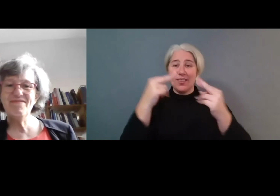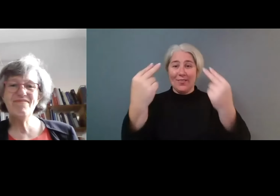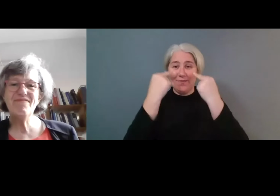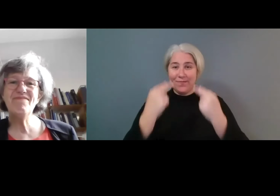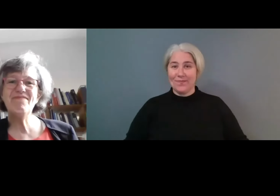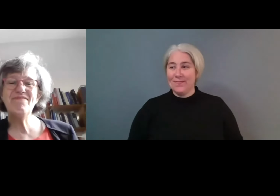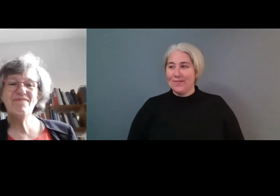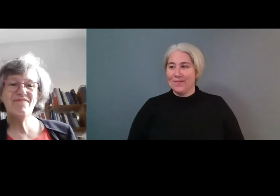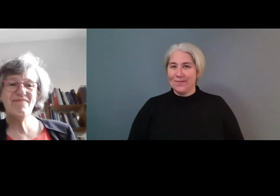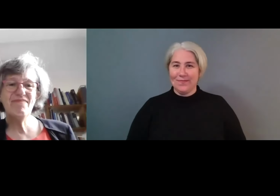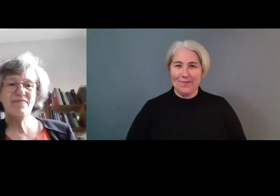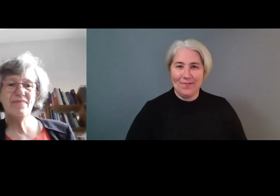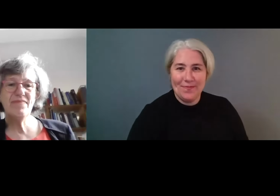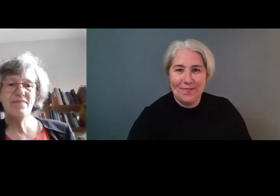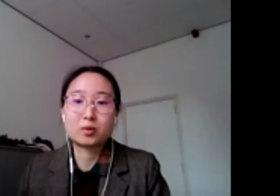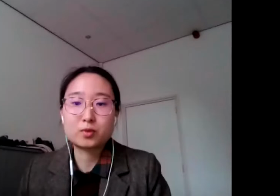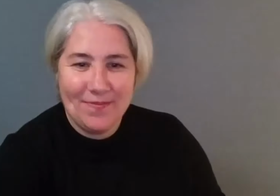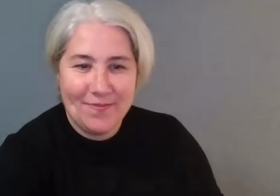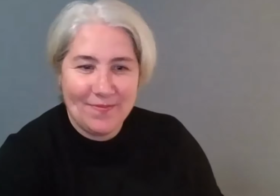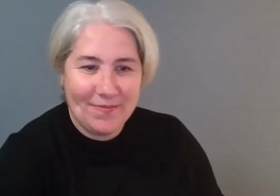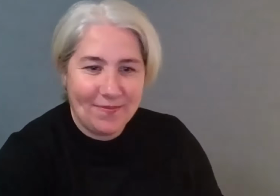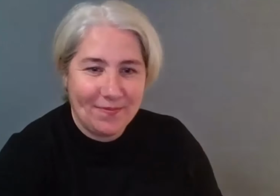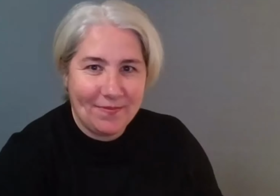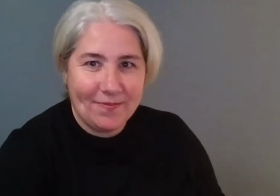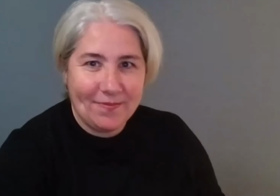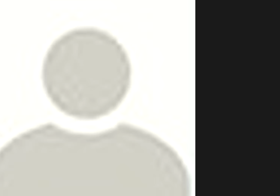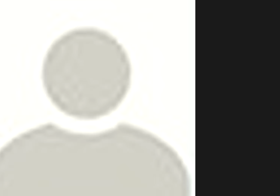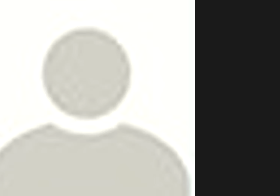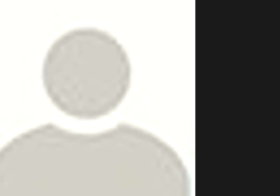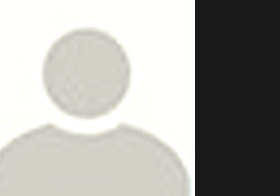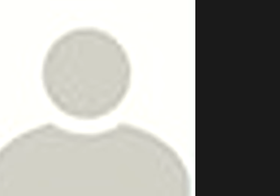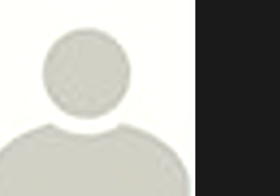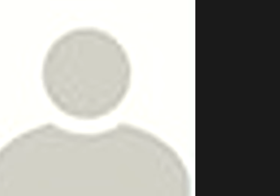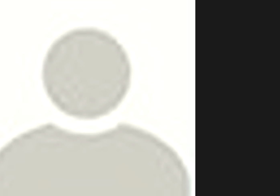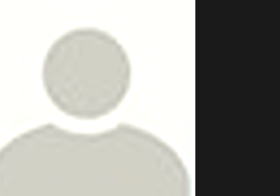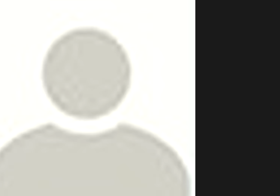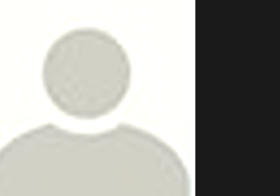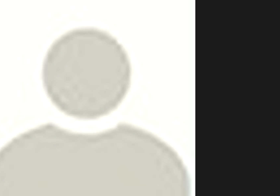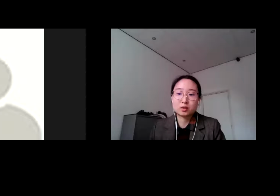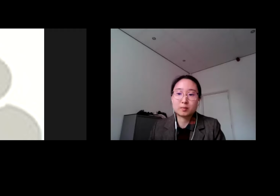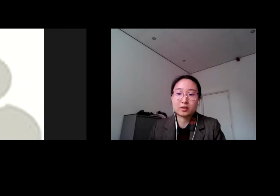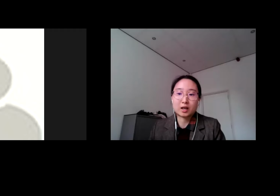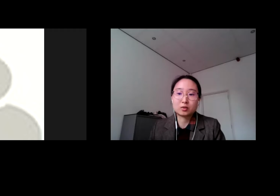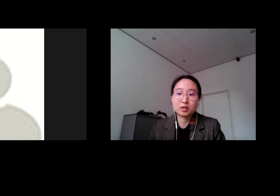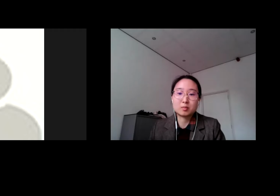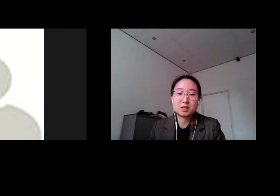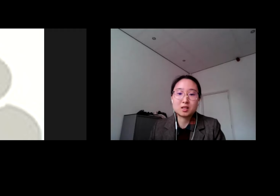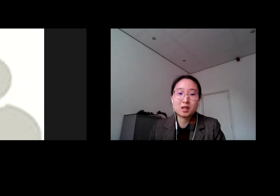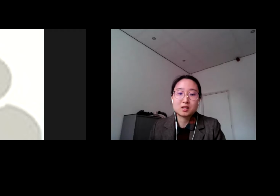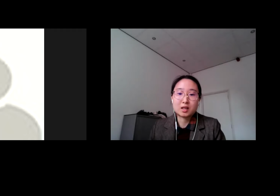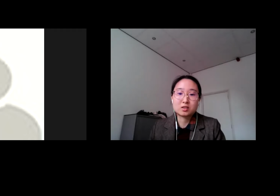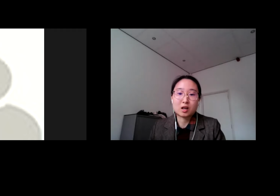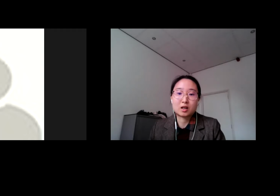Thank you very much, Teresa. So for our next panelist, Jonas will talk about how the